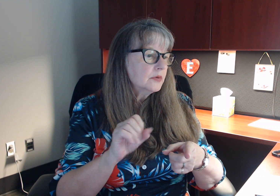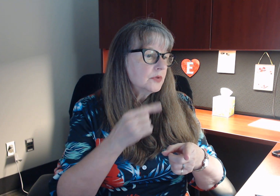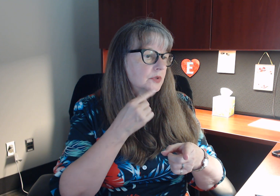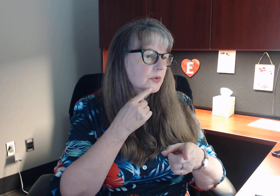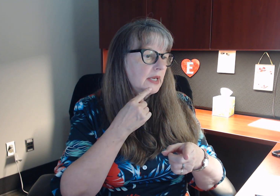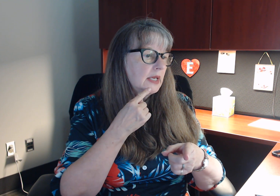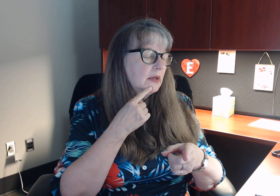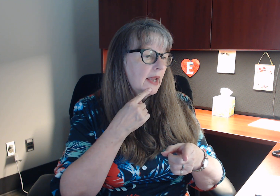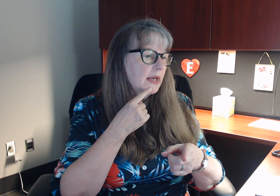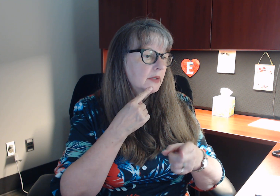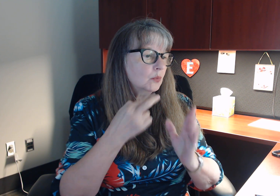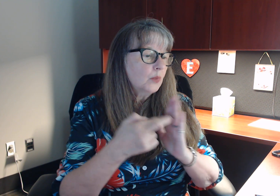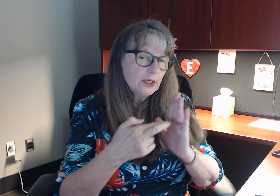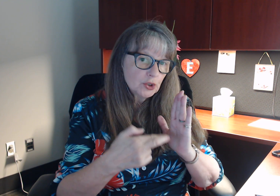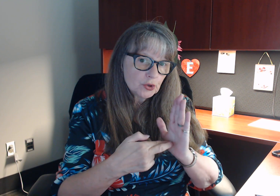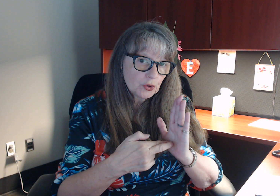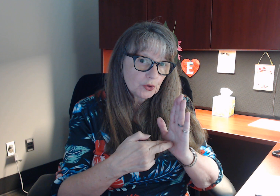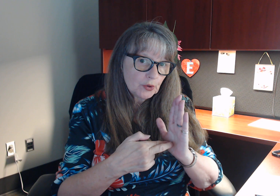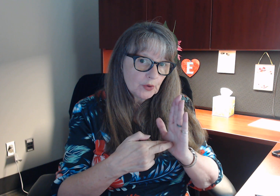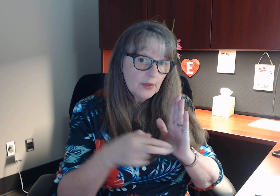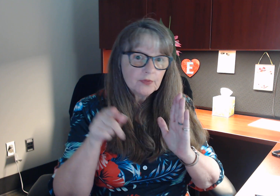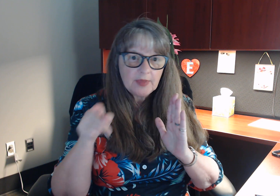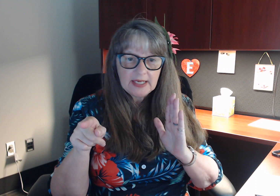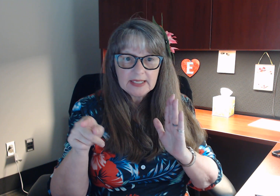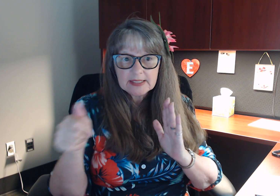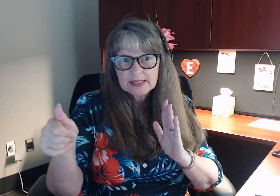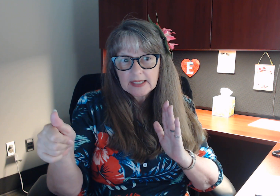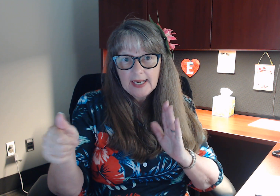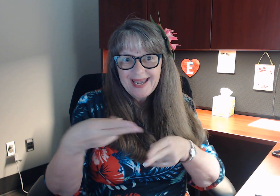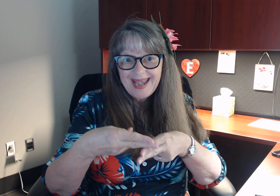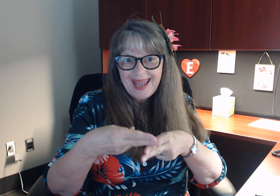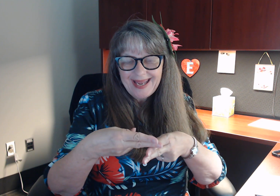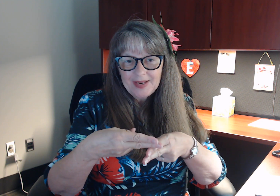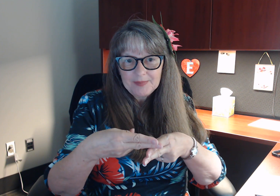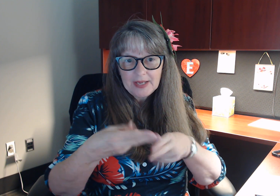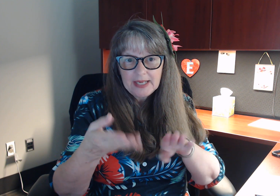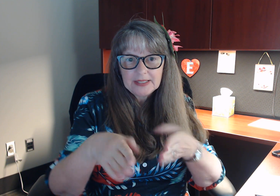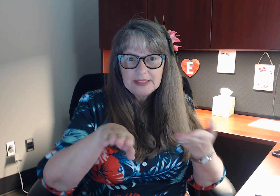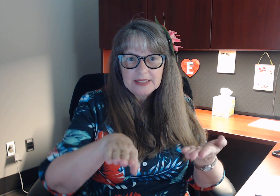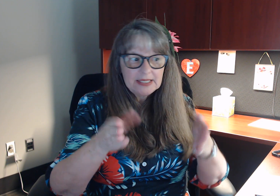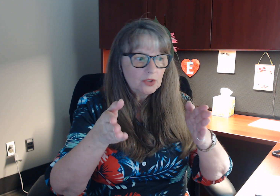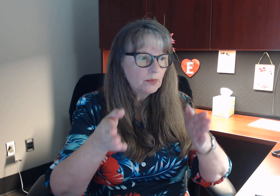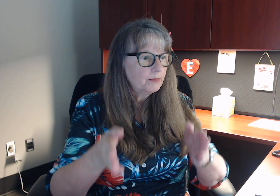so he had registered that his name as a deceased